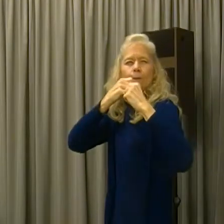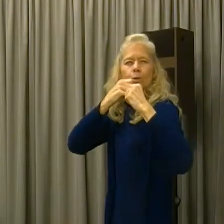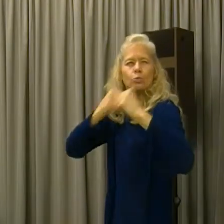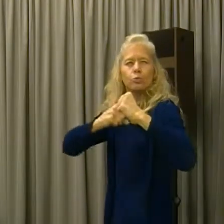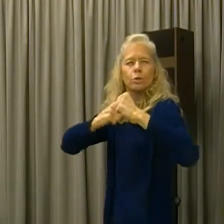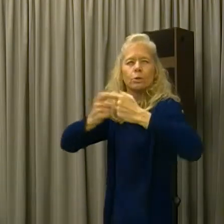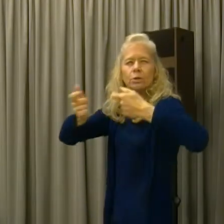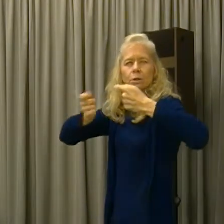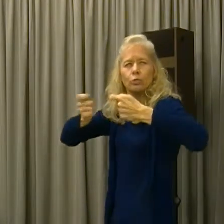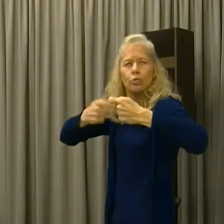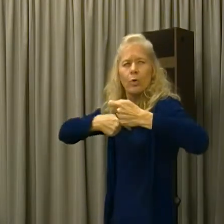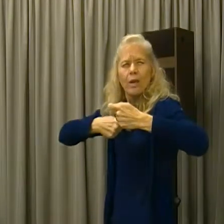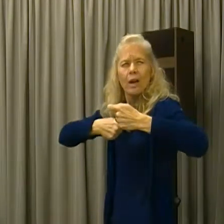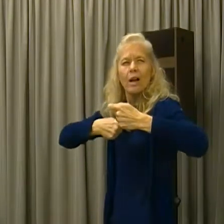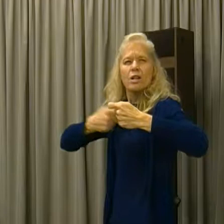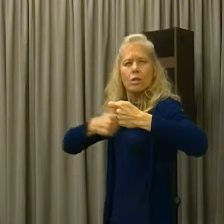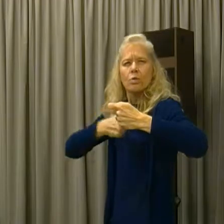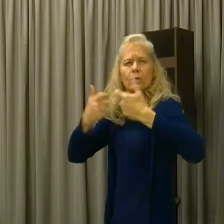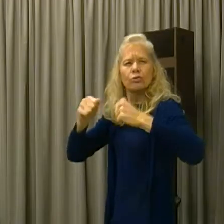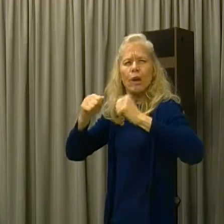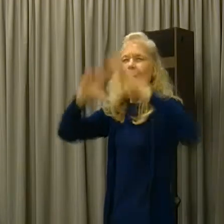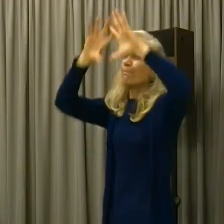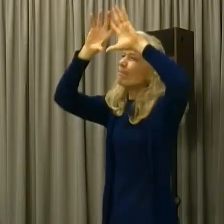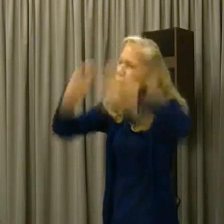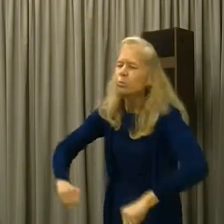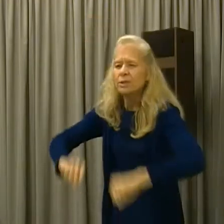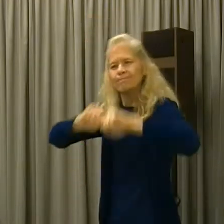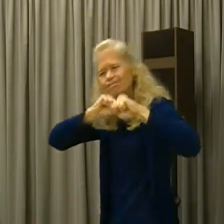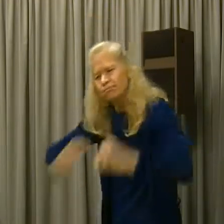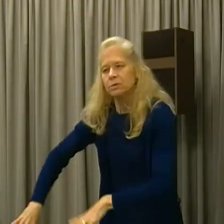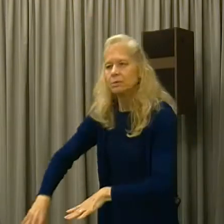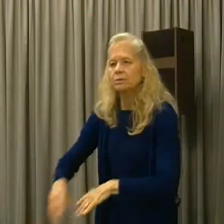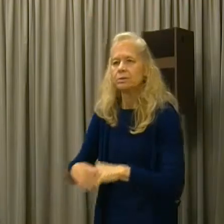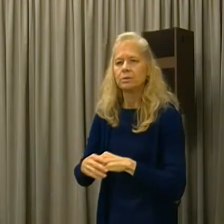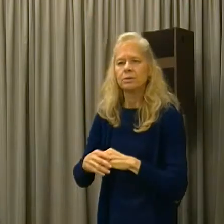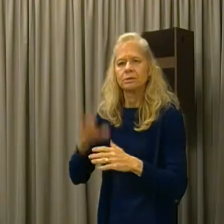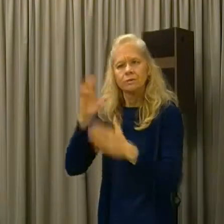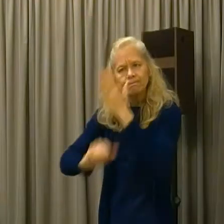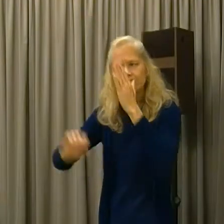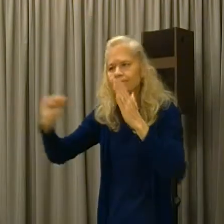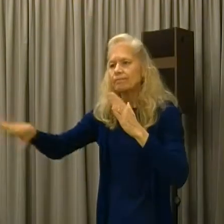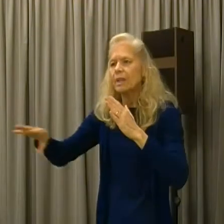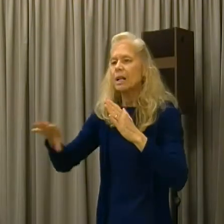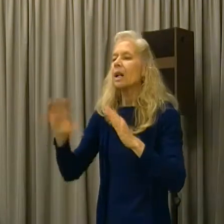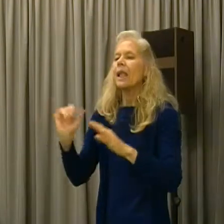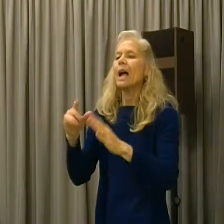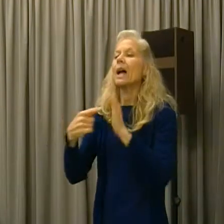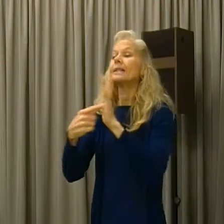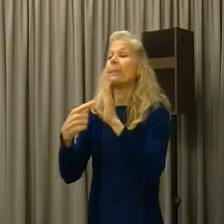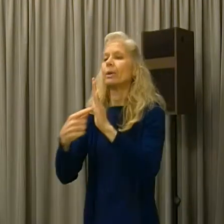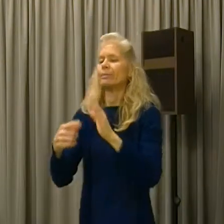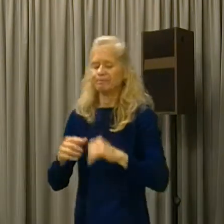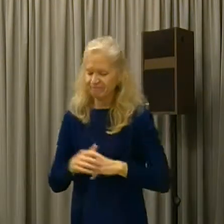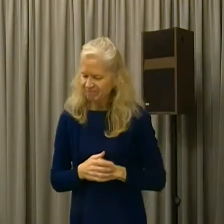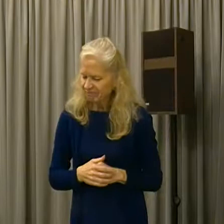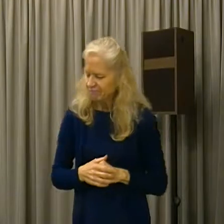life. It won't benefit me anymore. I mean, I could go to church, you know, 2 or 3 times a week, but once is